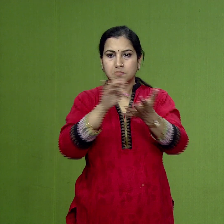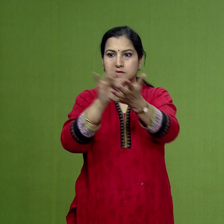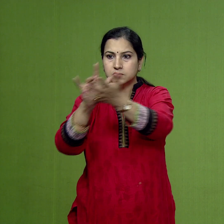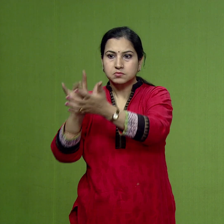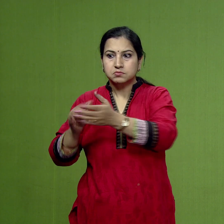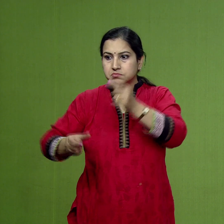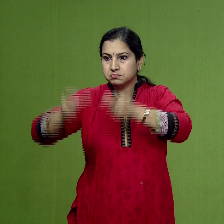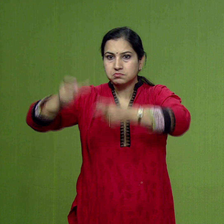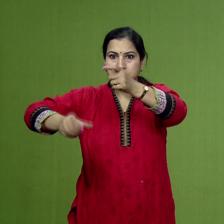facilities